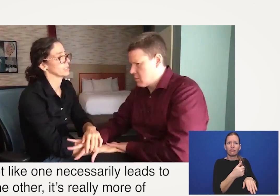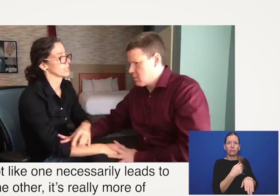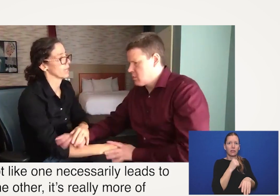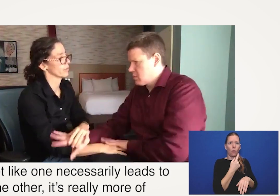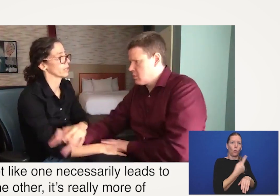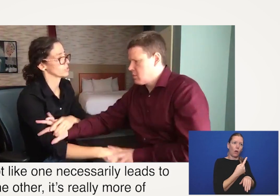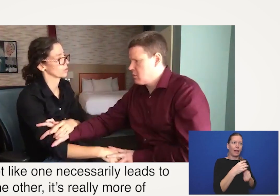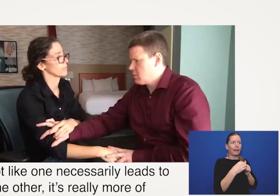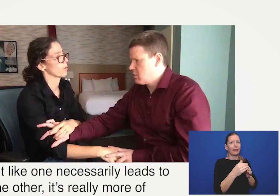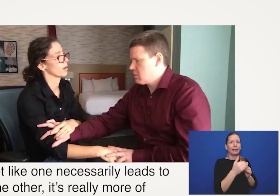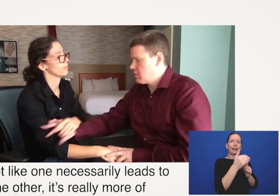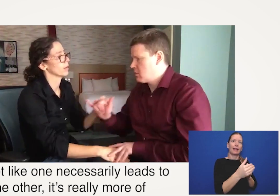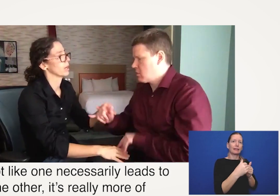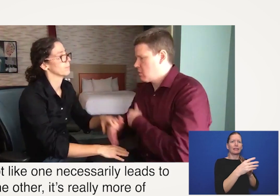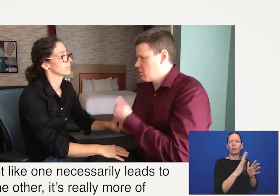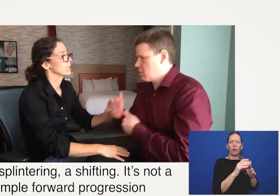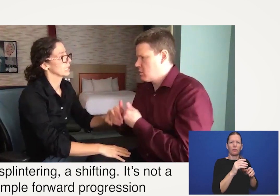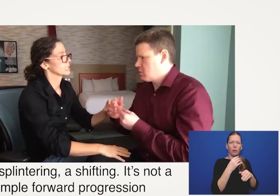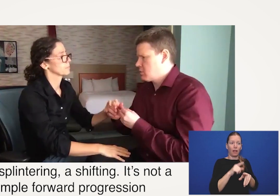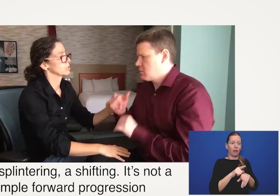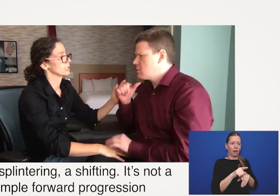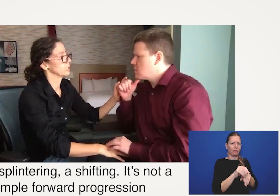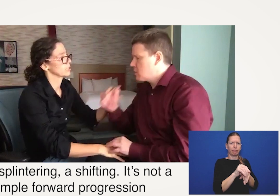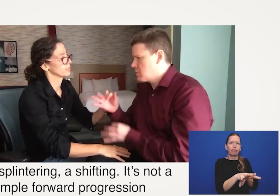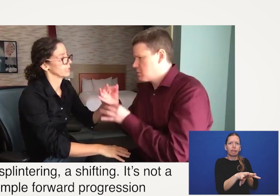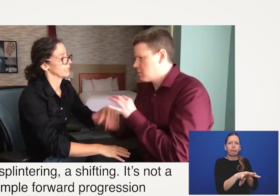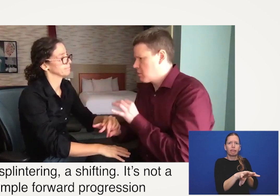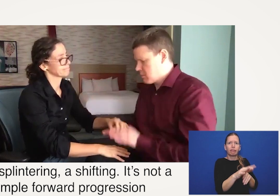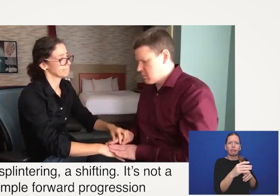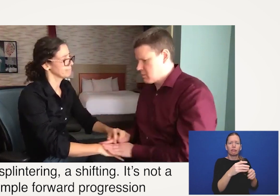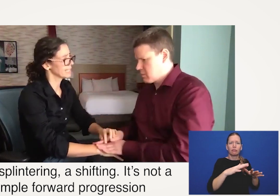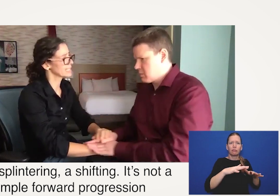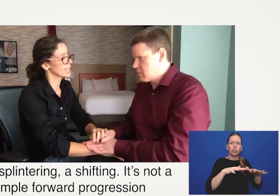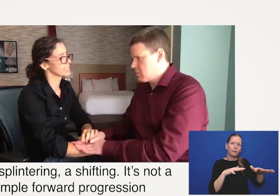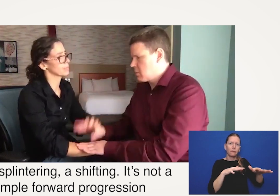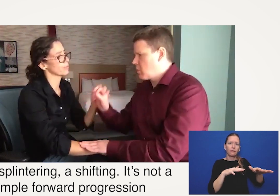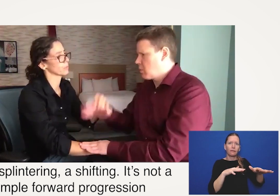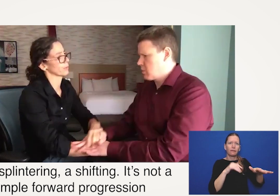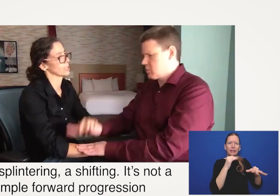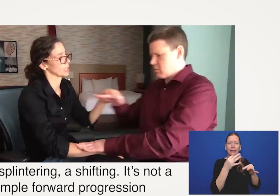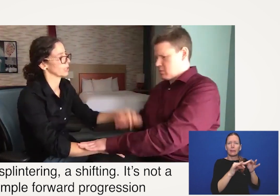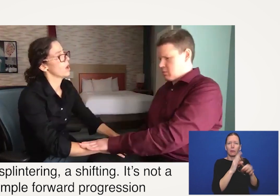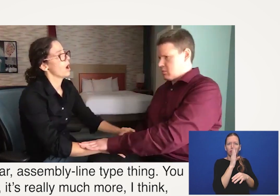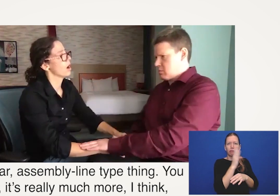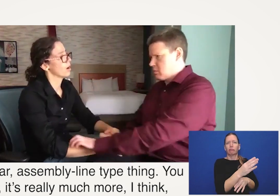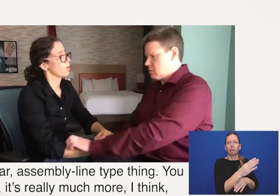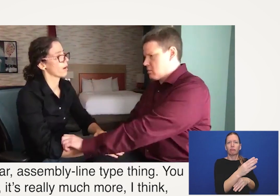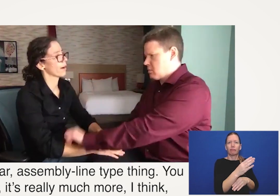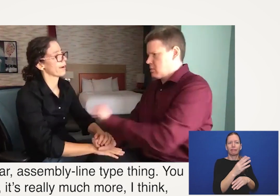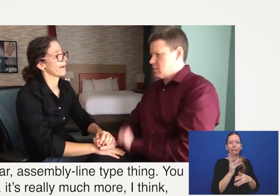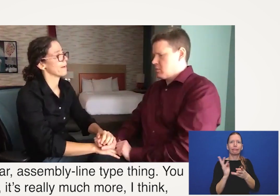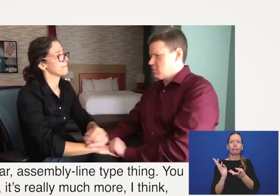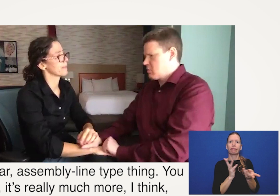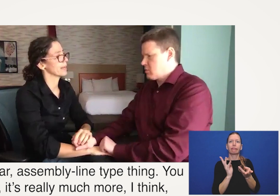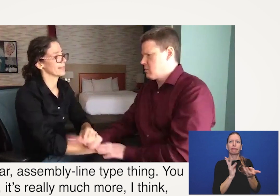necessarily leads to the other. It's really more of like a splintering, a shifting. It's not a simple forward progression